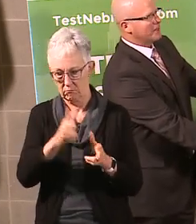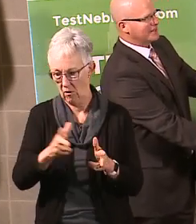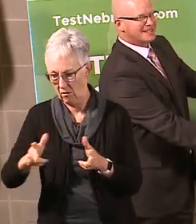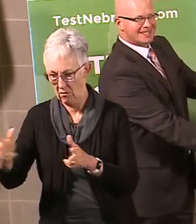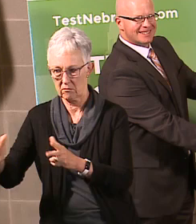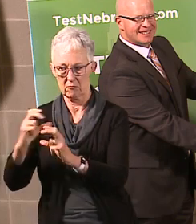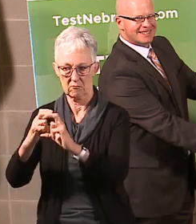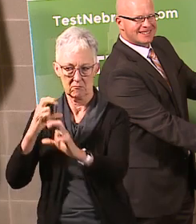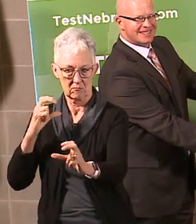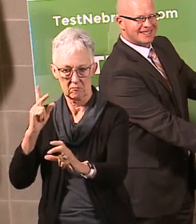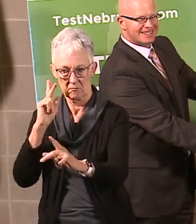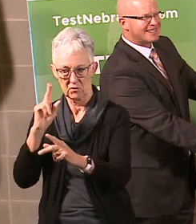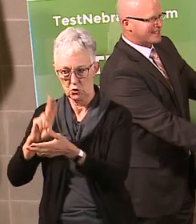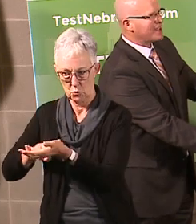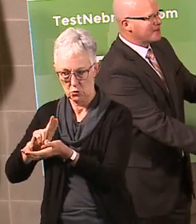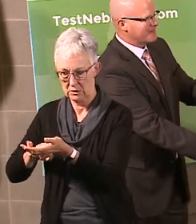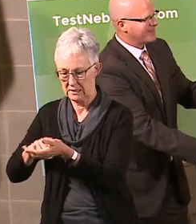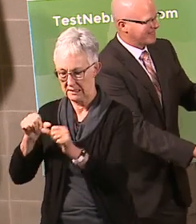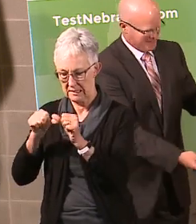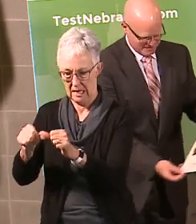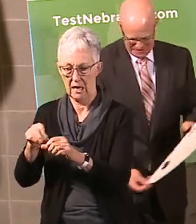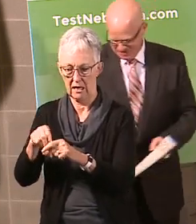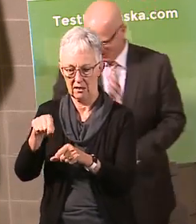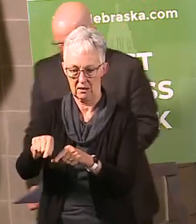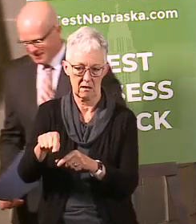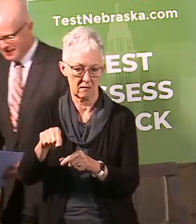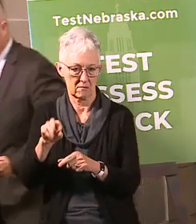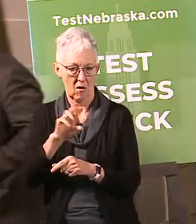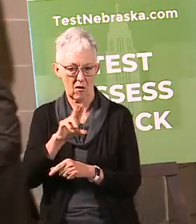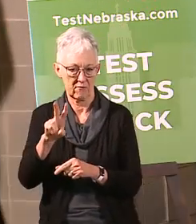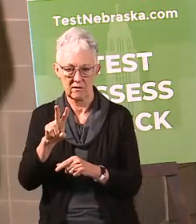Thank you, Governor Ricketts. All right. Thank you. Thanks.